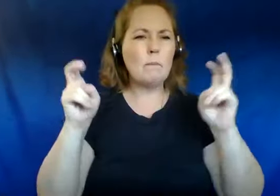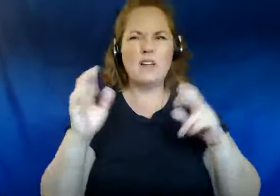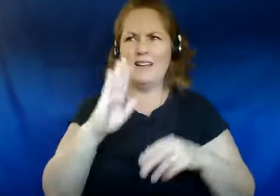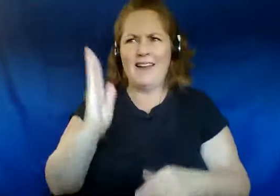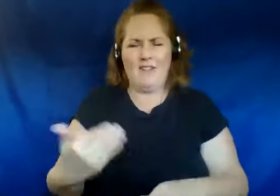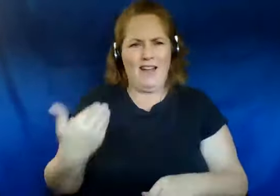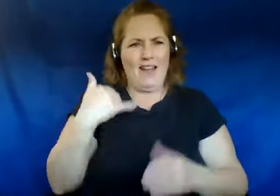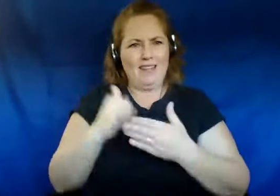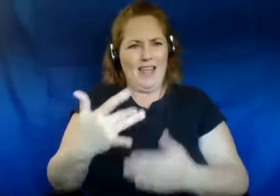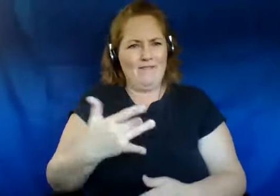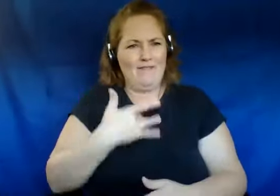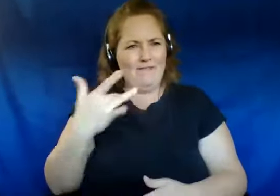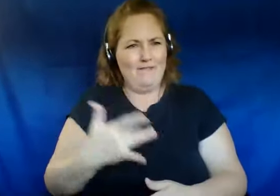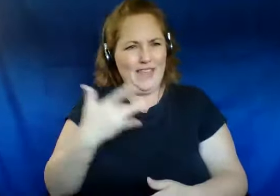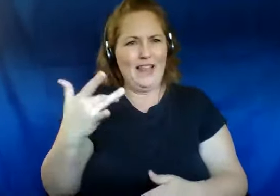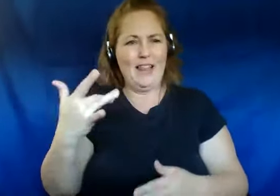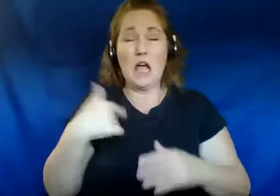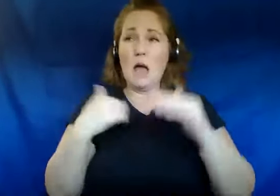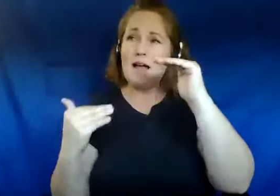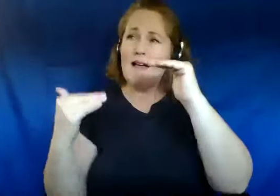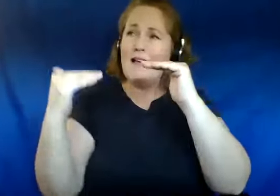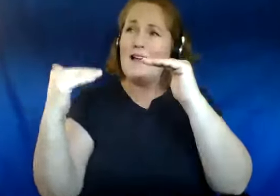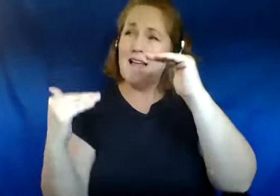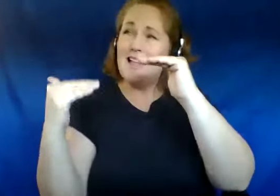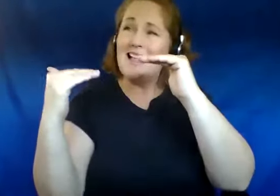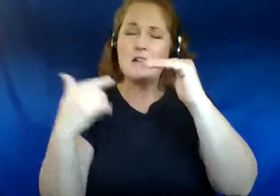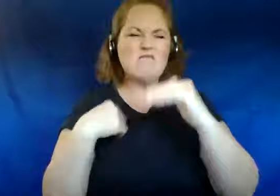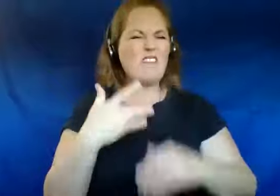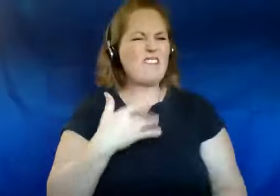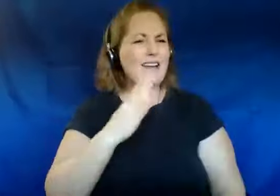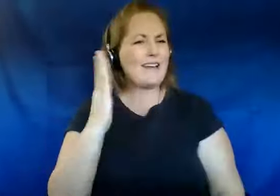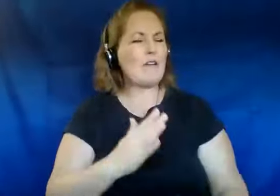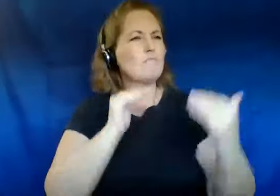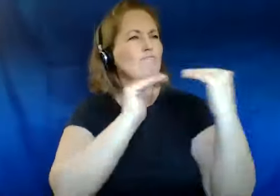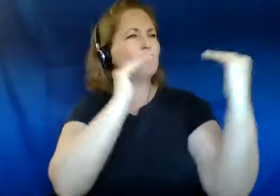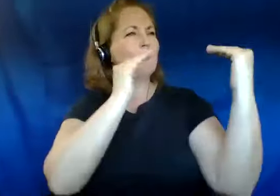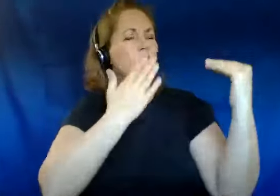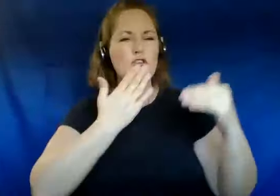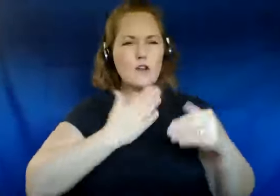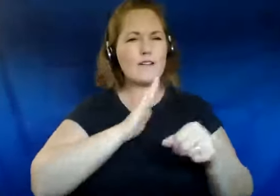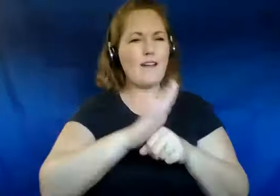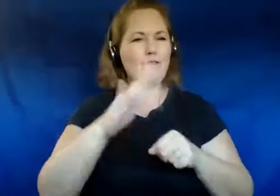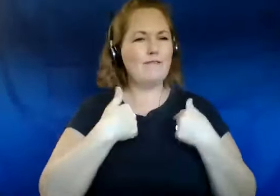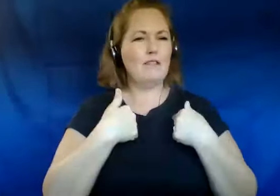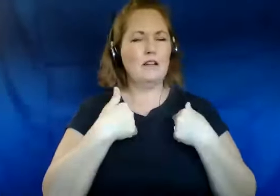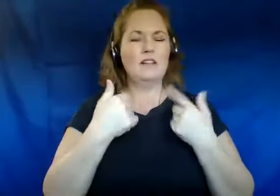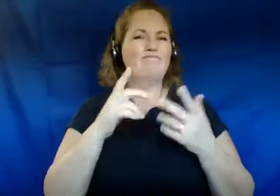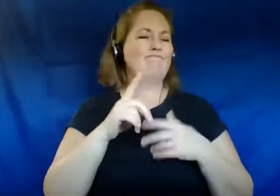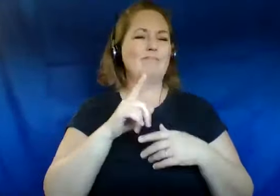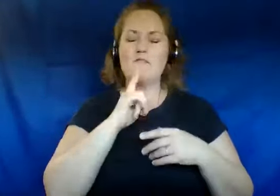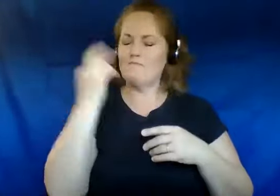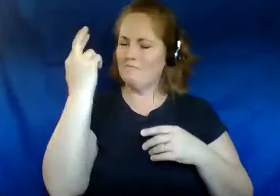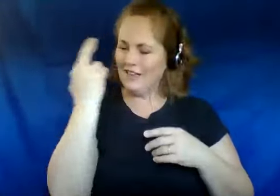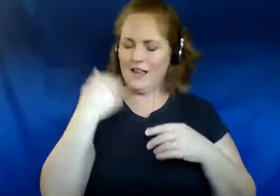of quite being good enough, and knowing that it all has to do with finding